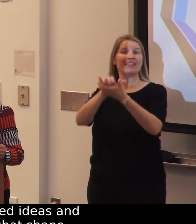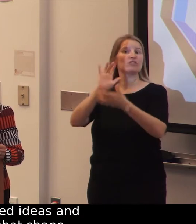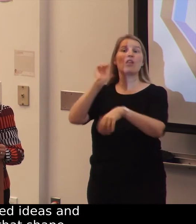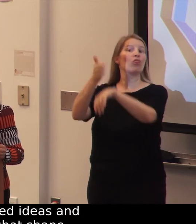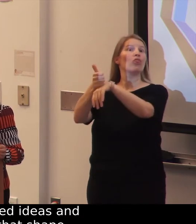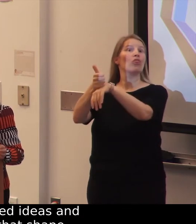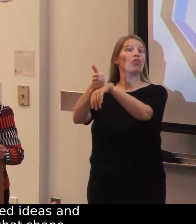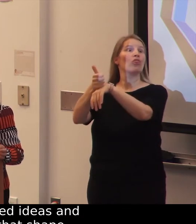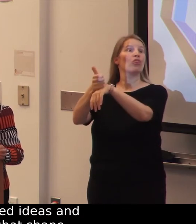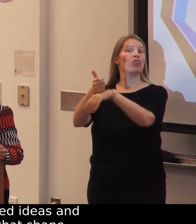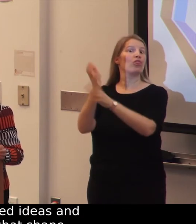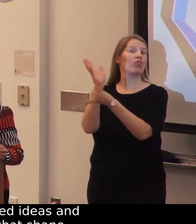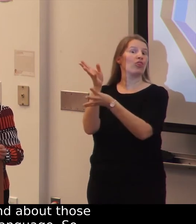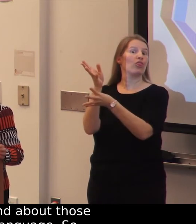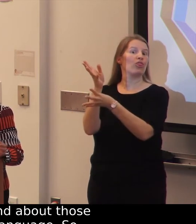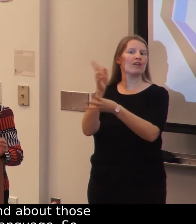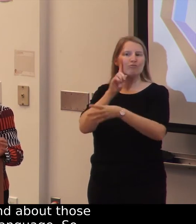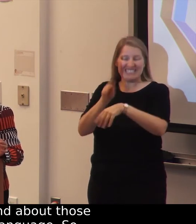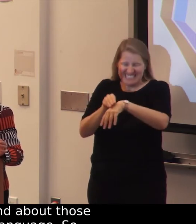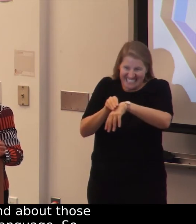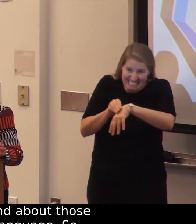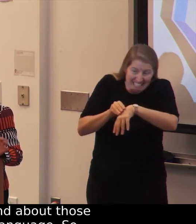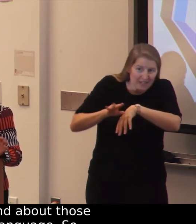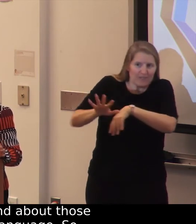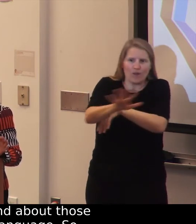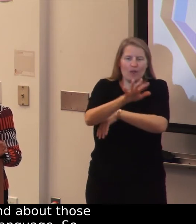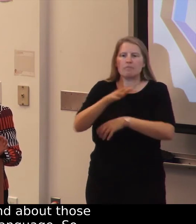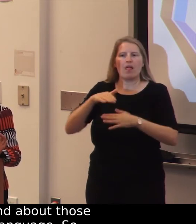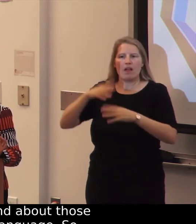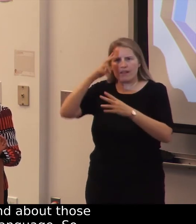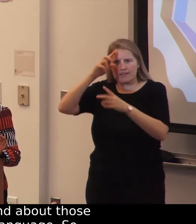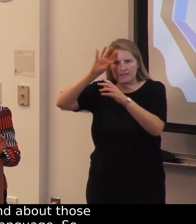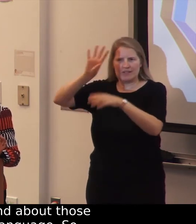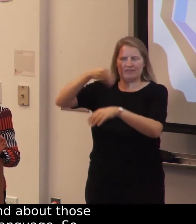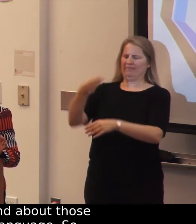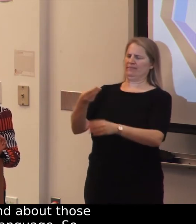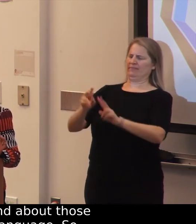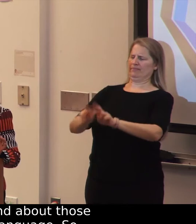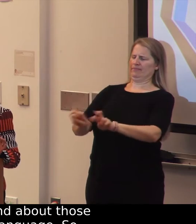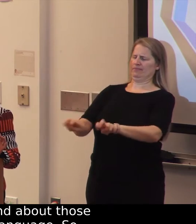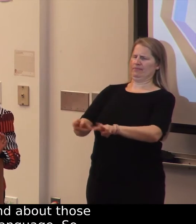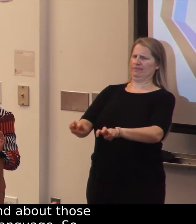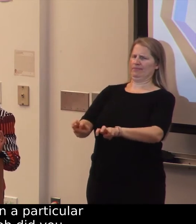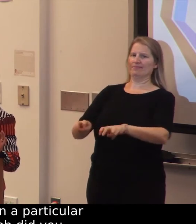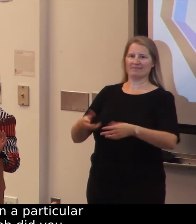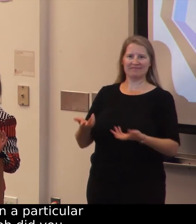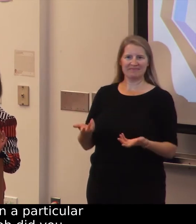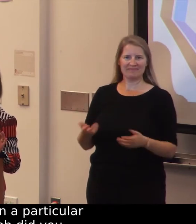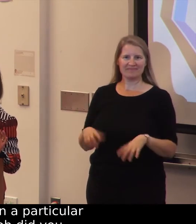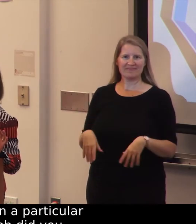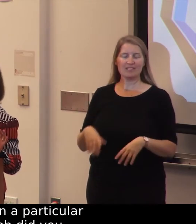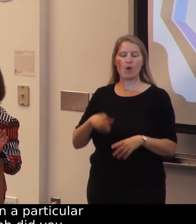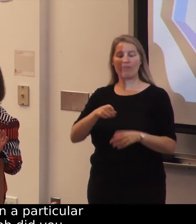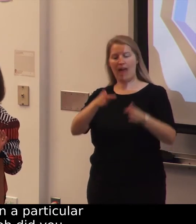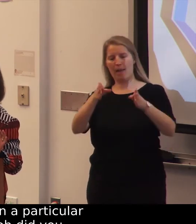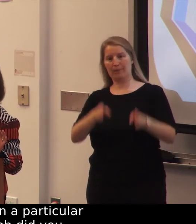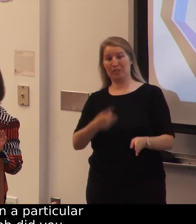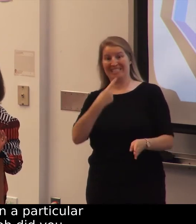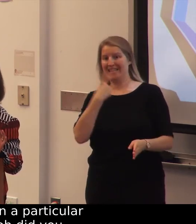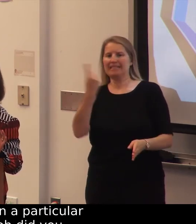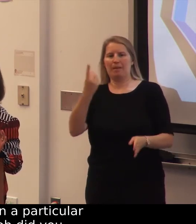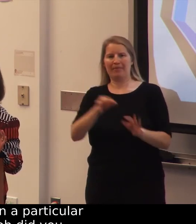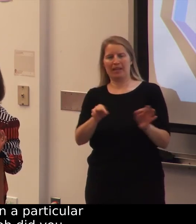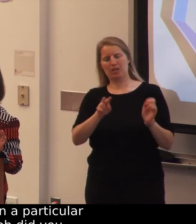beliefs that shape people's thinking about language and about those who use language, right? So that person used language in a particular